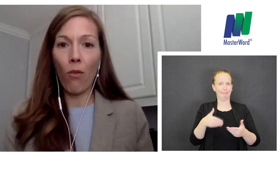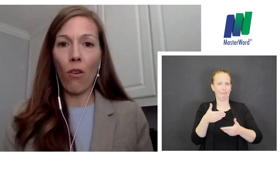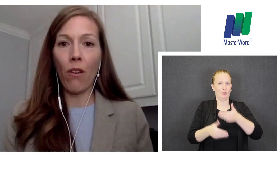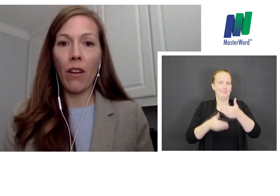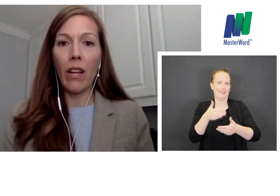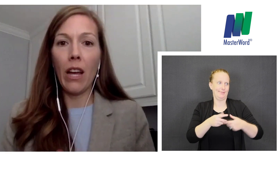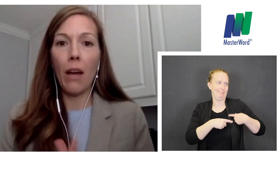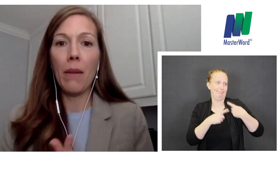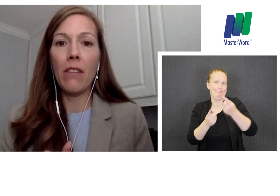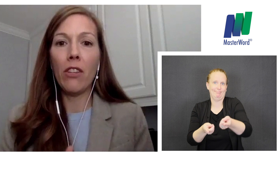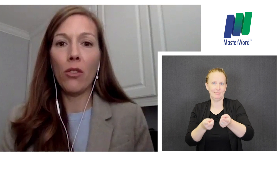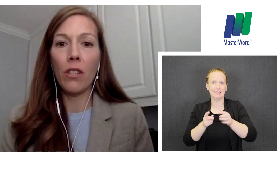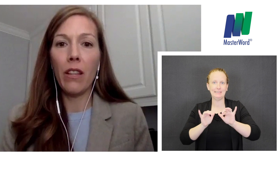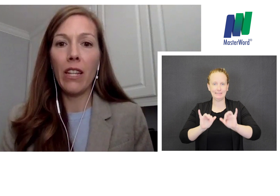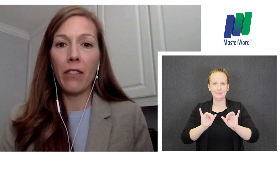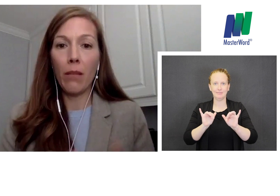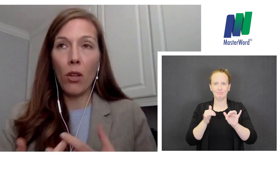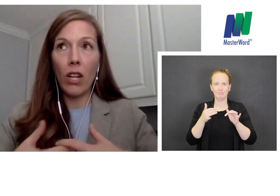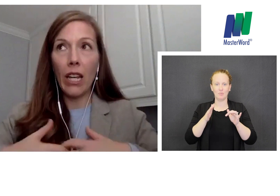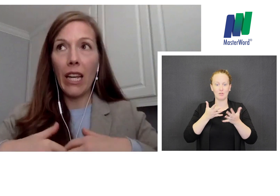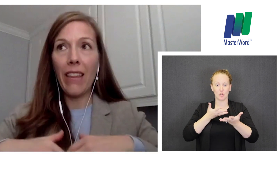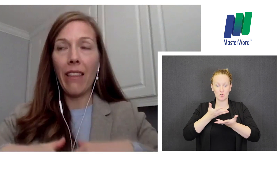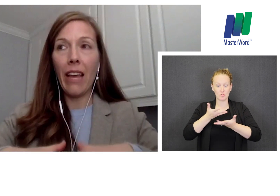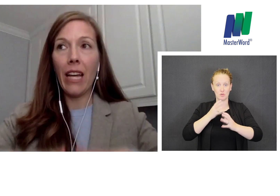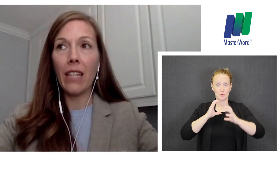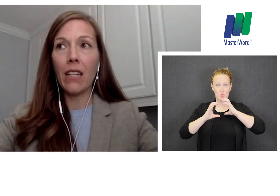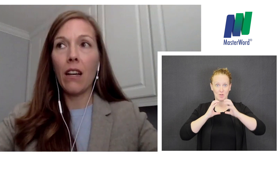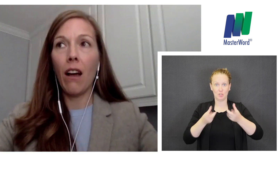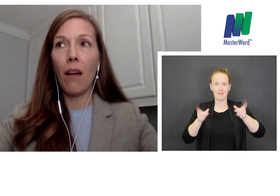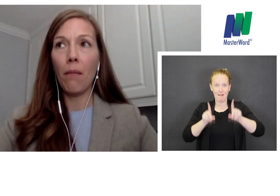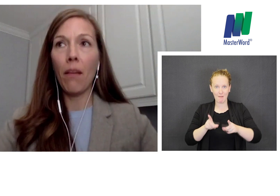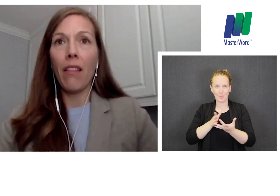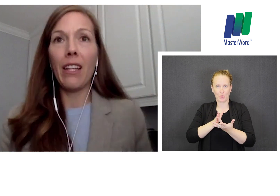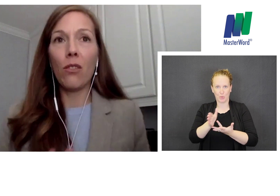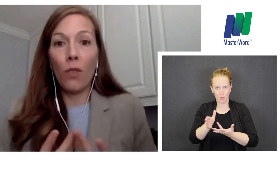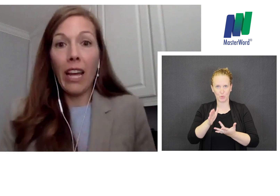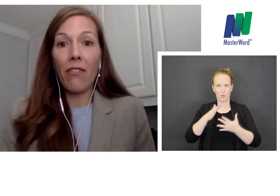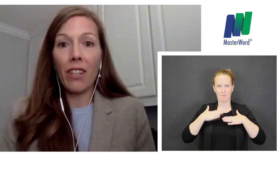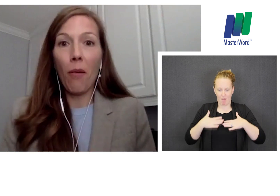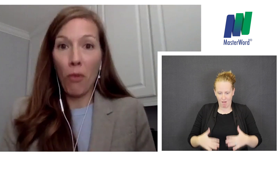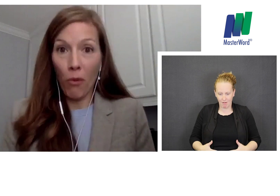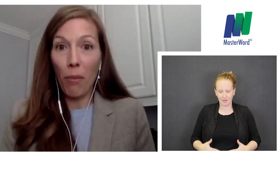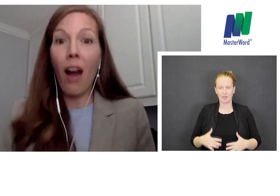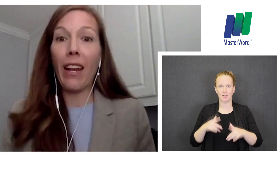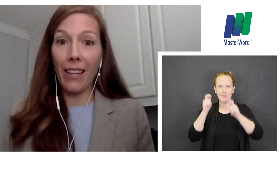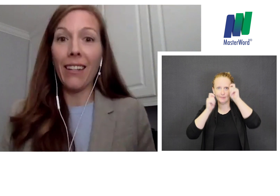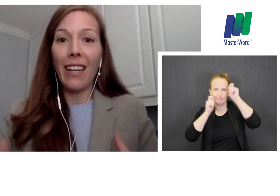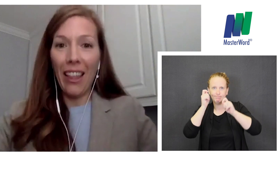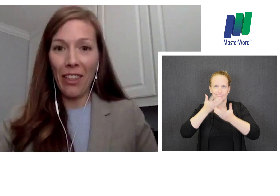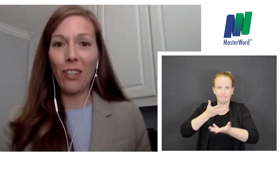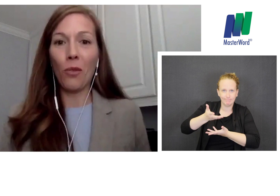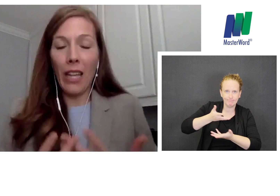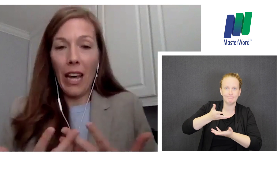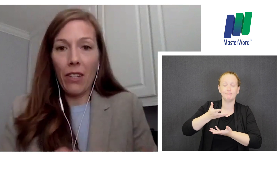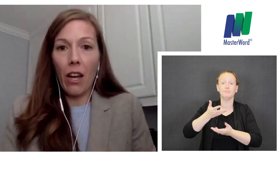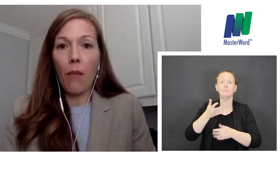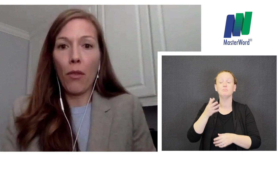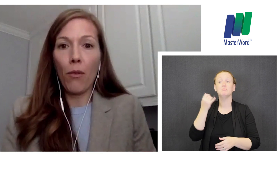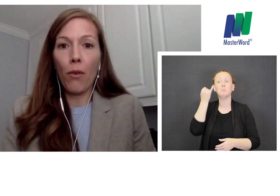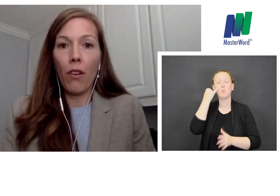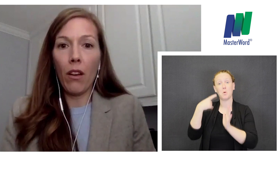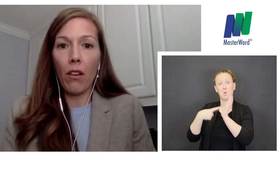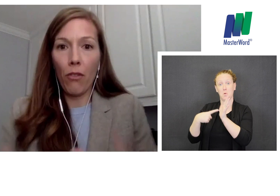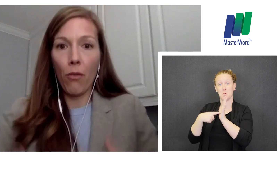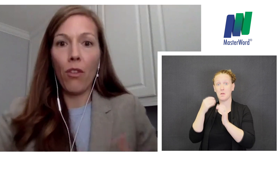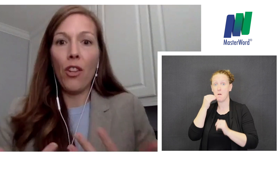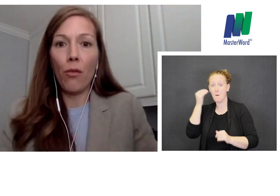already for individuals in the deaf community, in that things really have to come through the body, and things really have to come